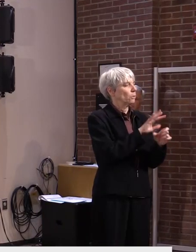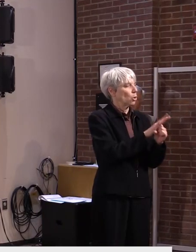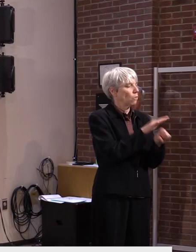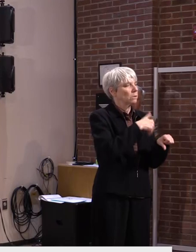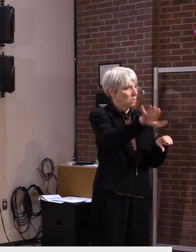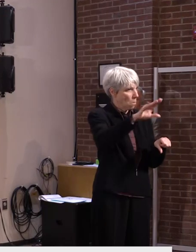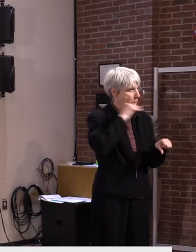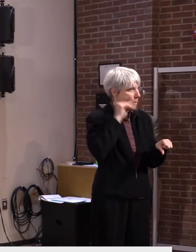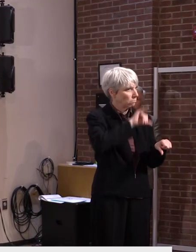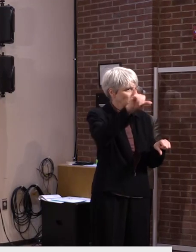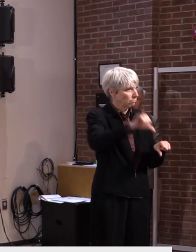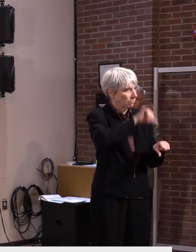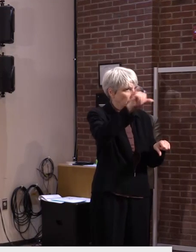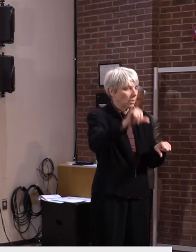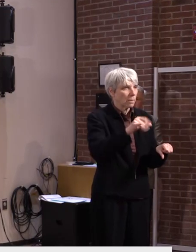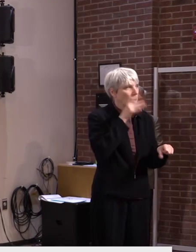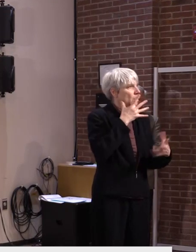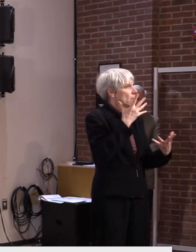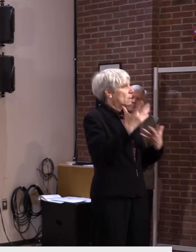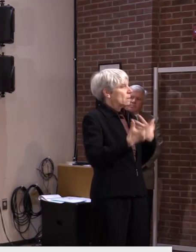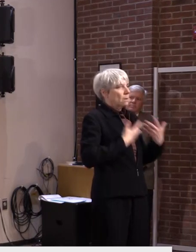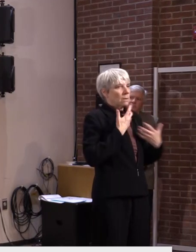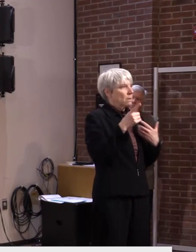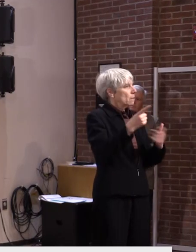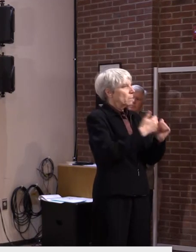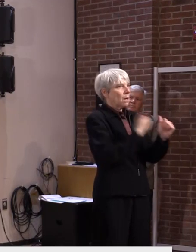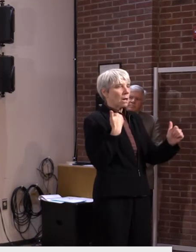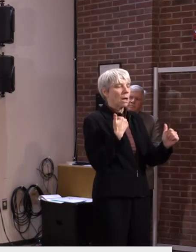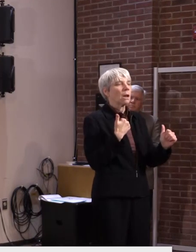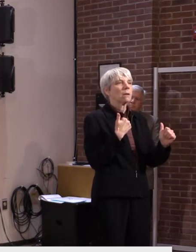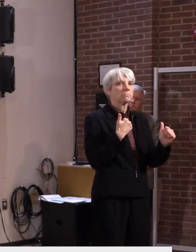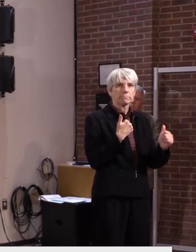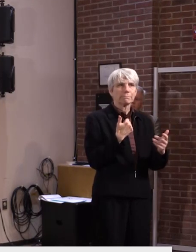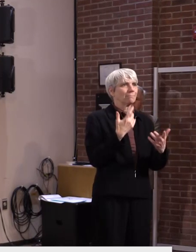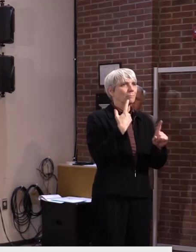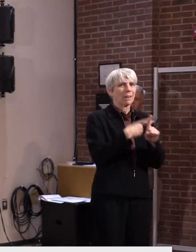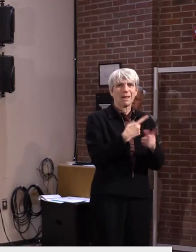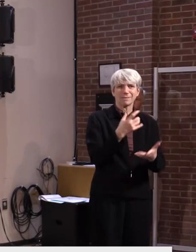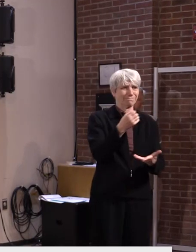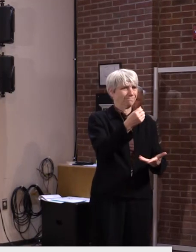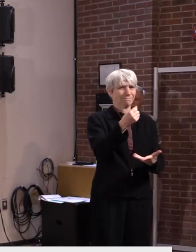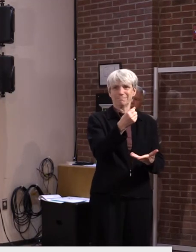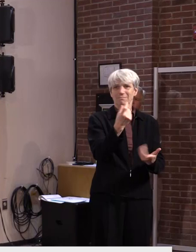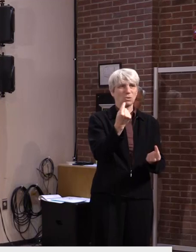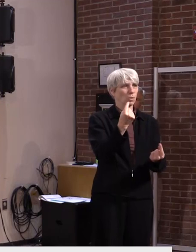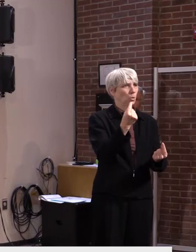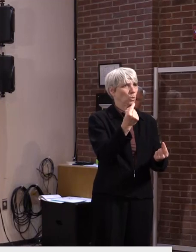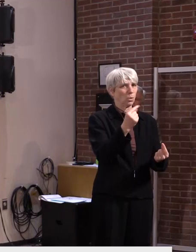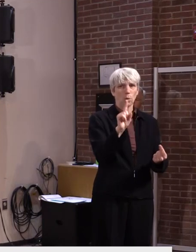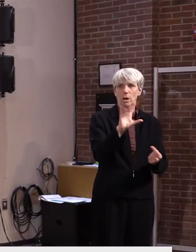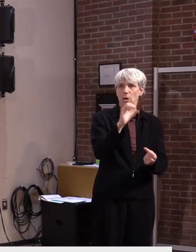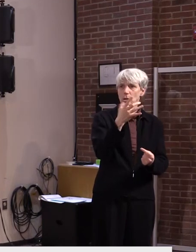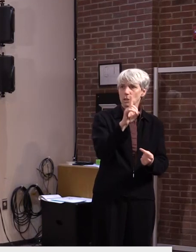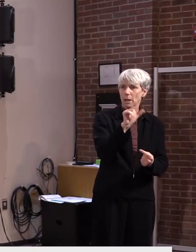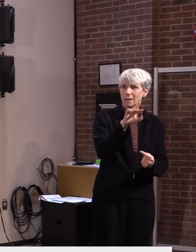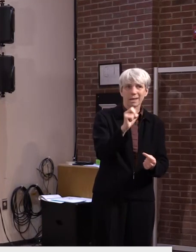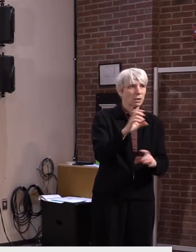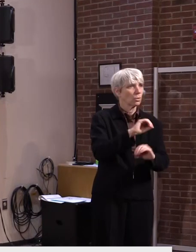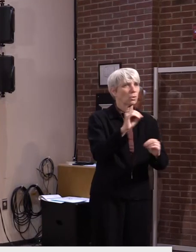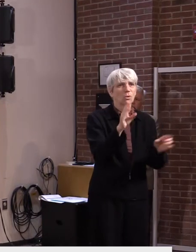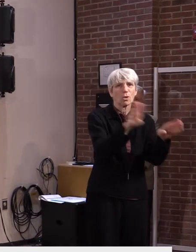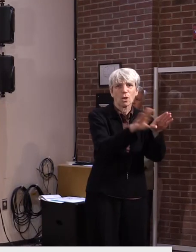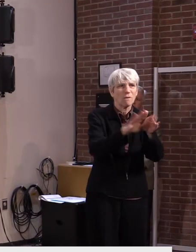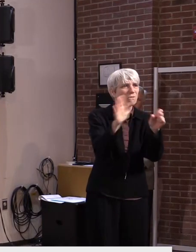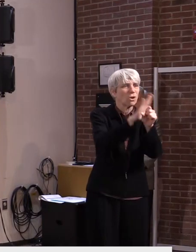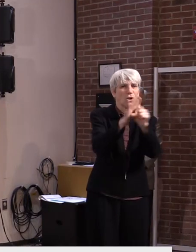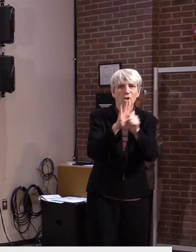obviously parents, it can be hard on most parents to figure out childcare and so forth in those circumstances. I've had nurses